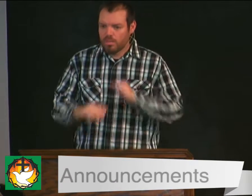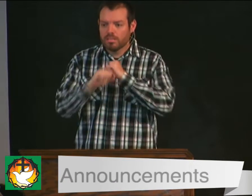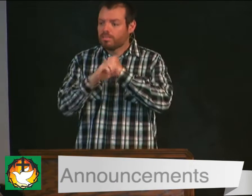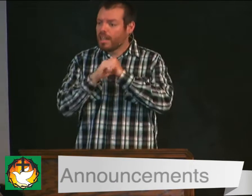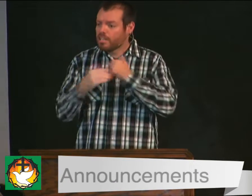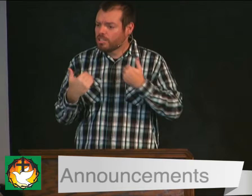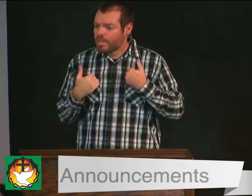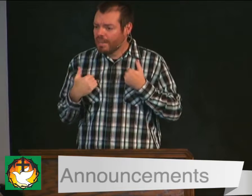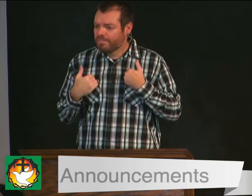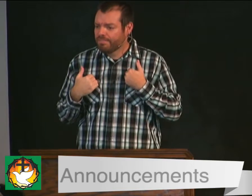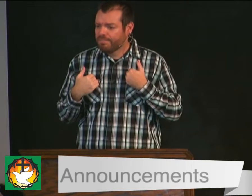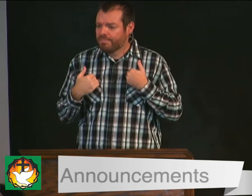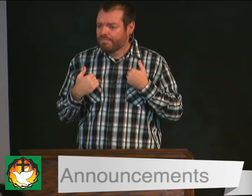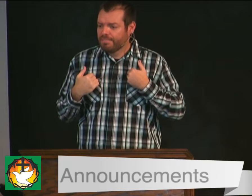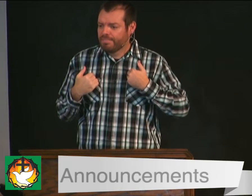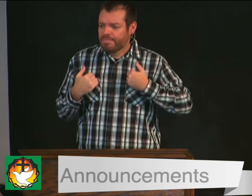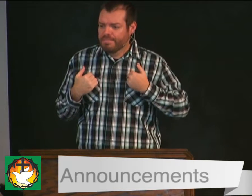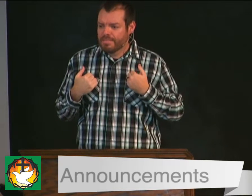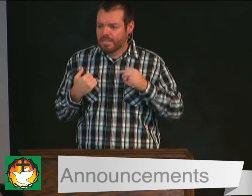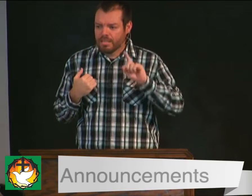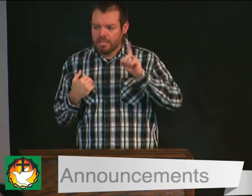So, flyers, yeah.